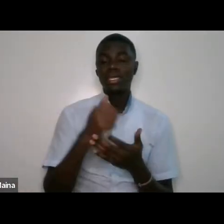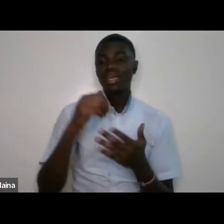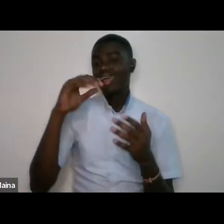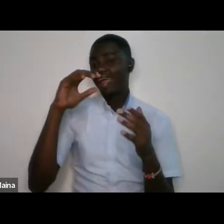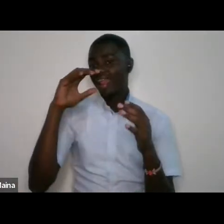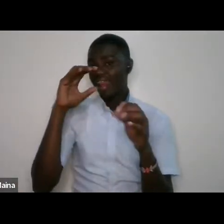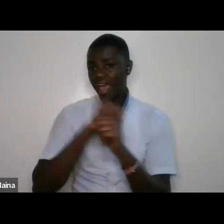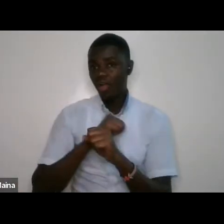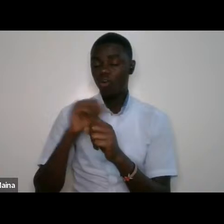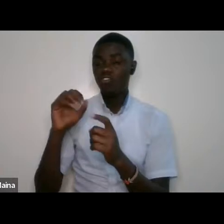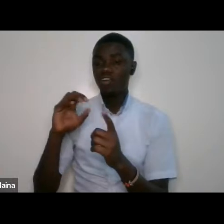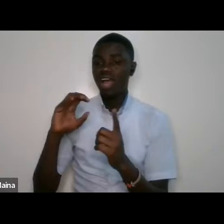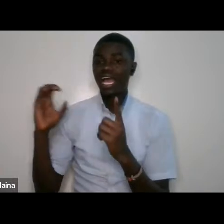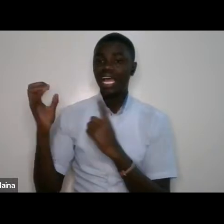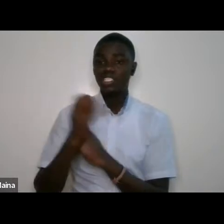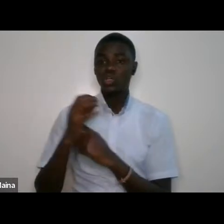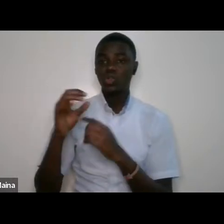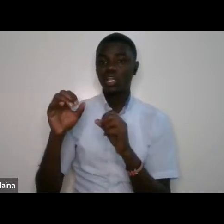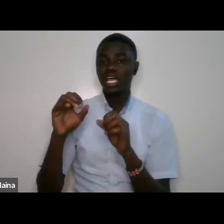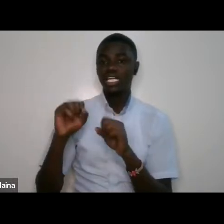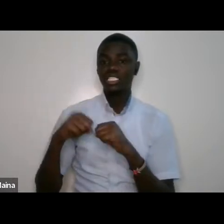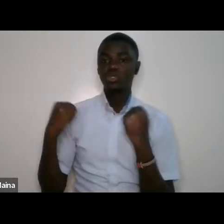capital amongst teachers,